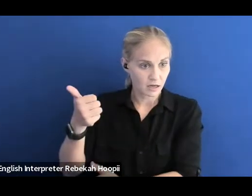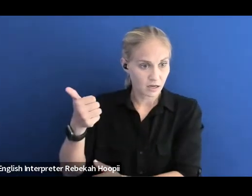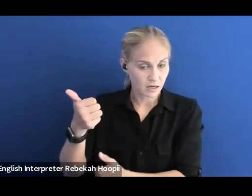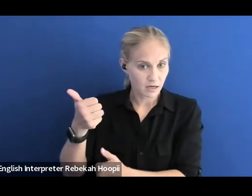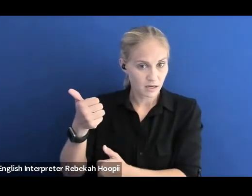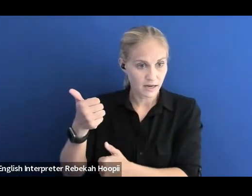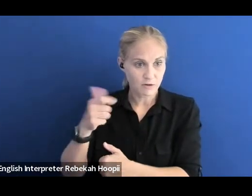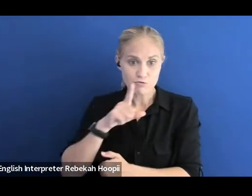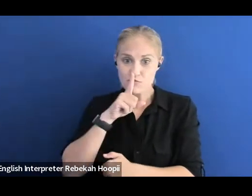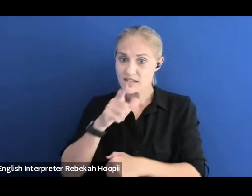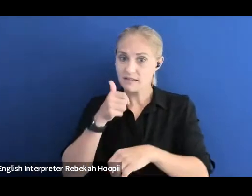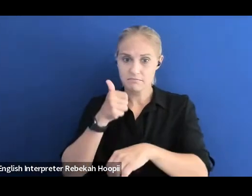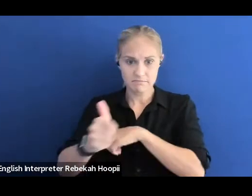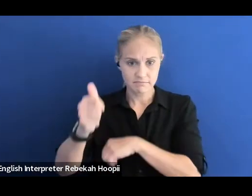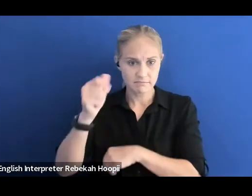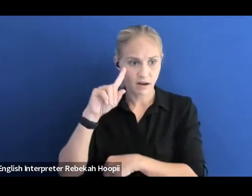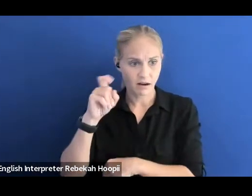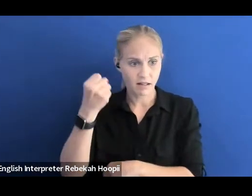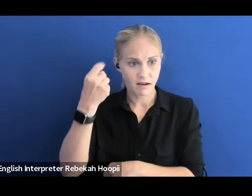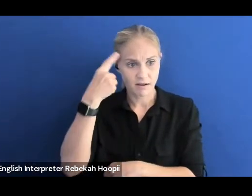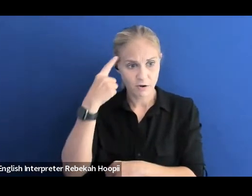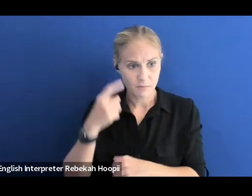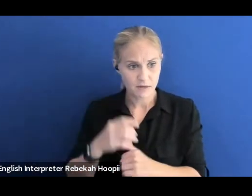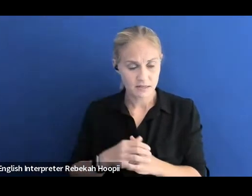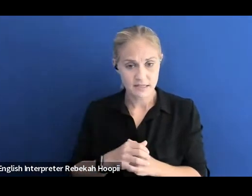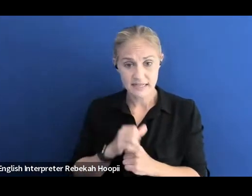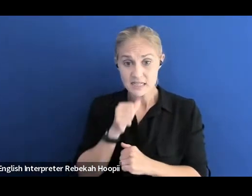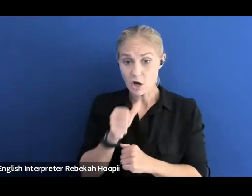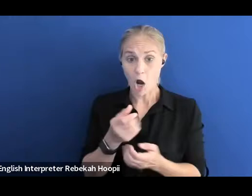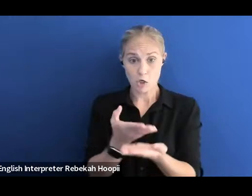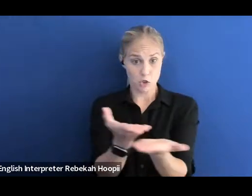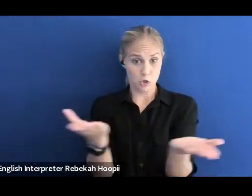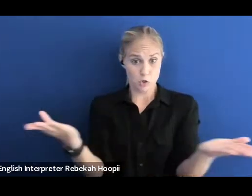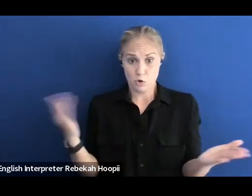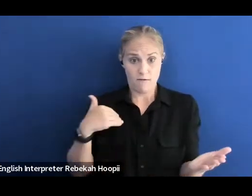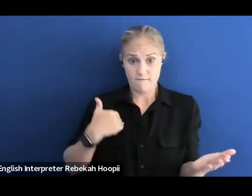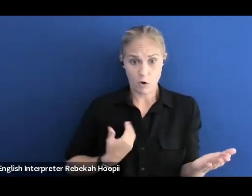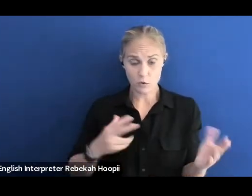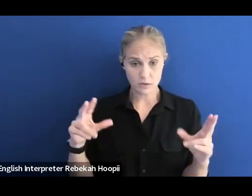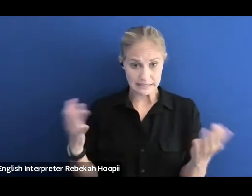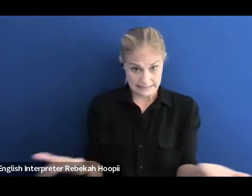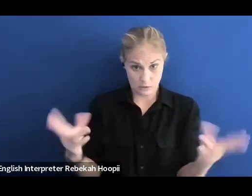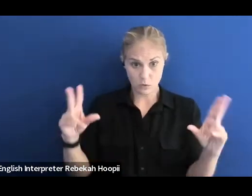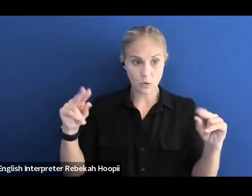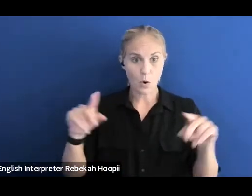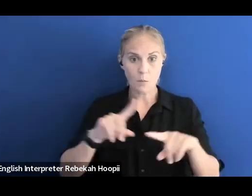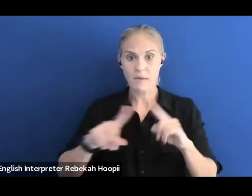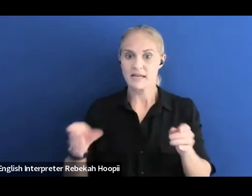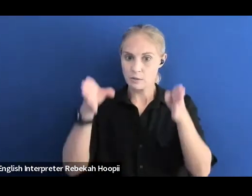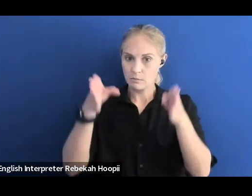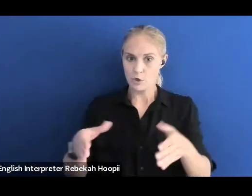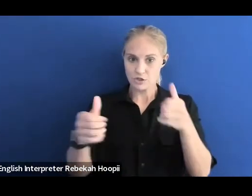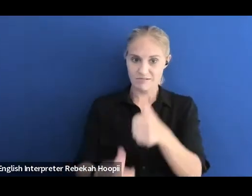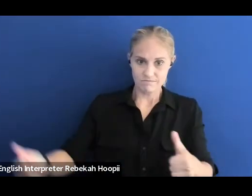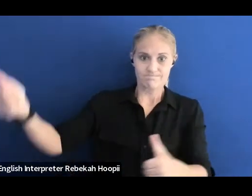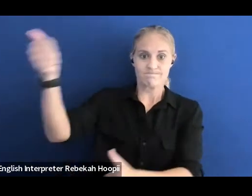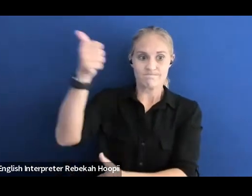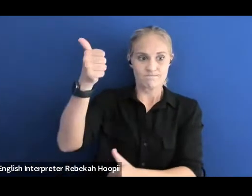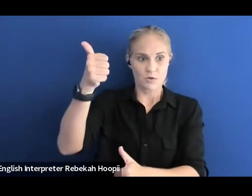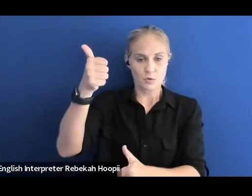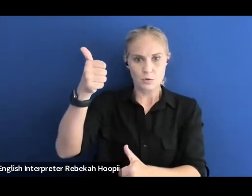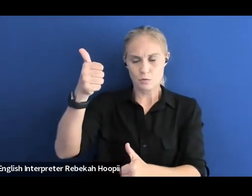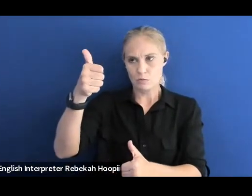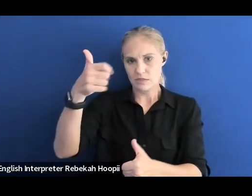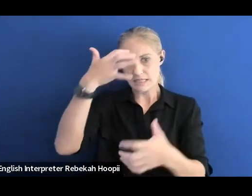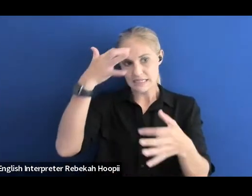government. And if someone else says it's not your fault, it's the fault of whoever makes these